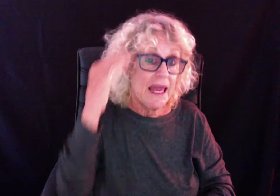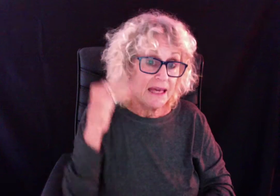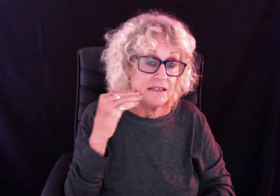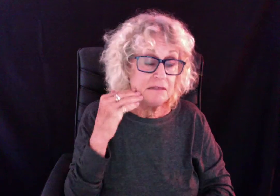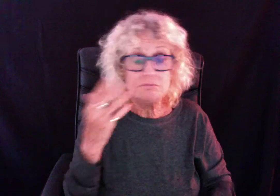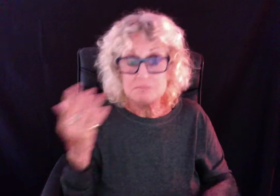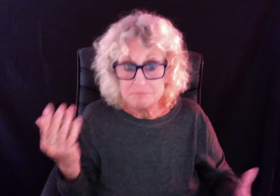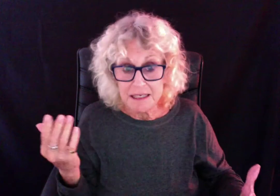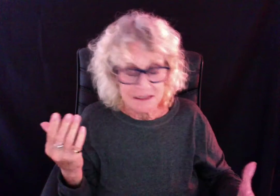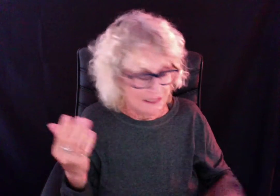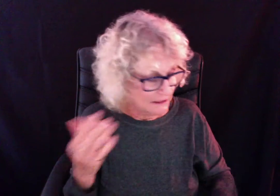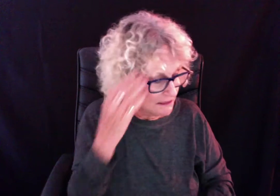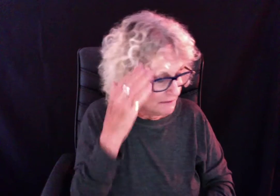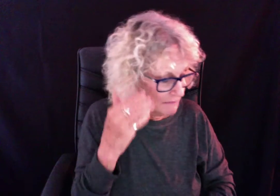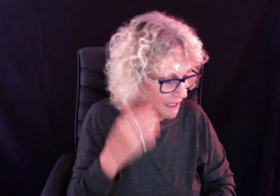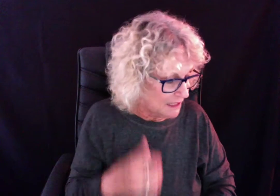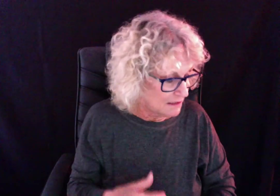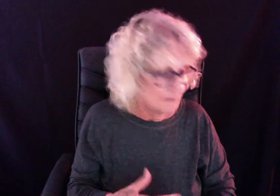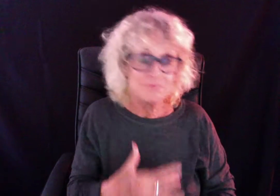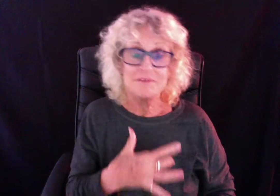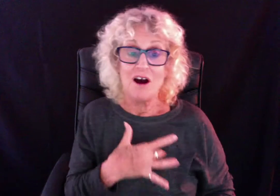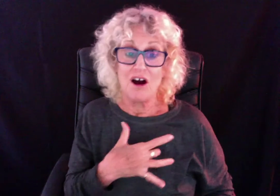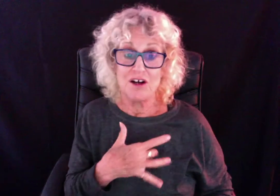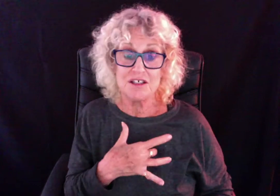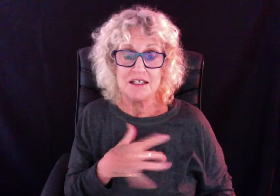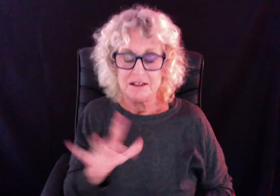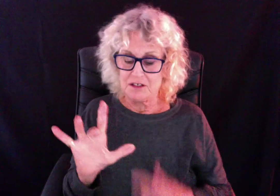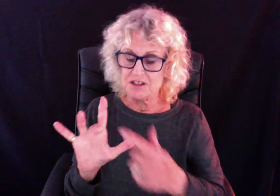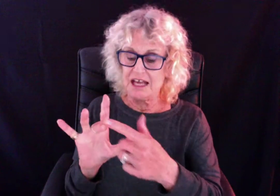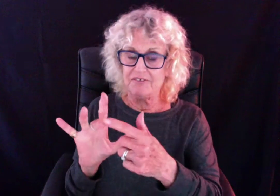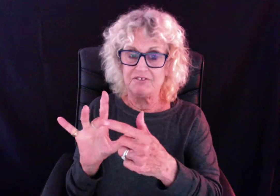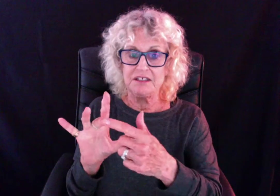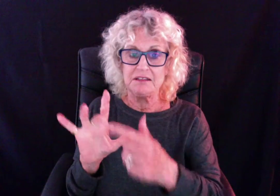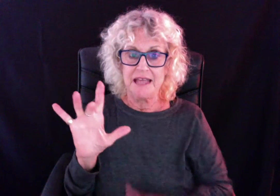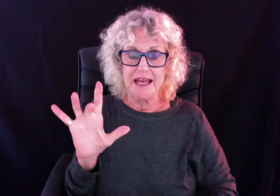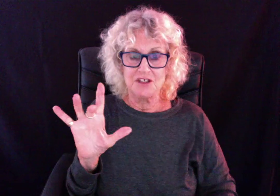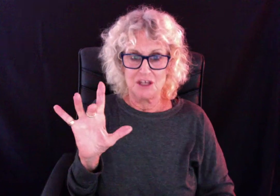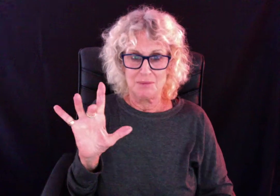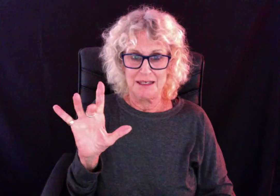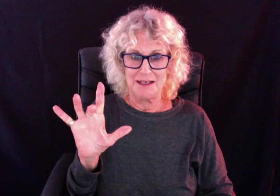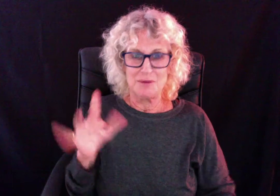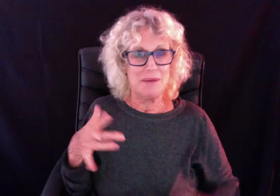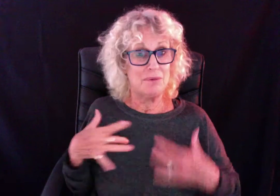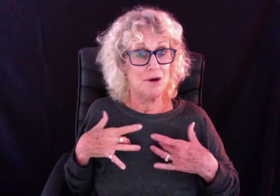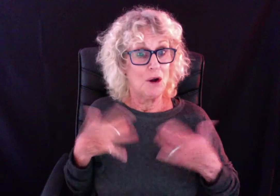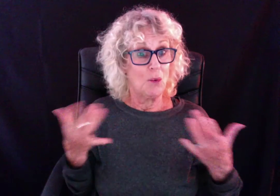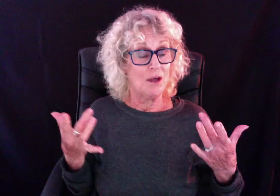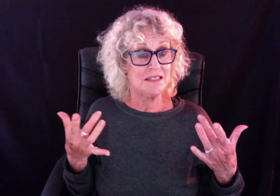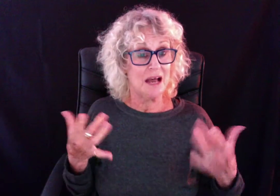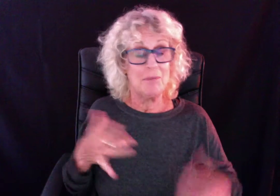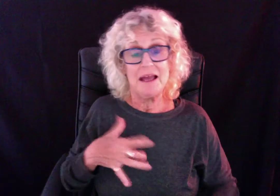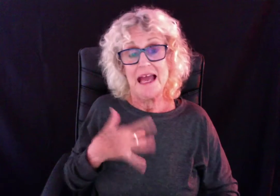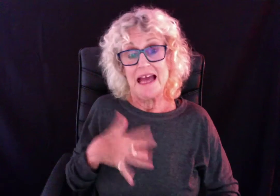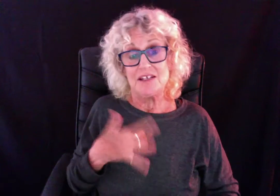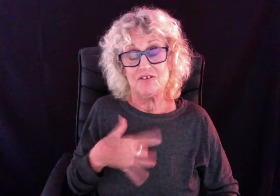Head, makes sense, head. Heart, there's that feeling hand shape again. Remember, what's up, how do you